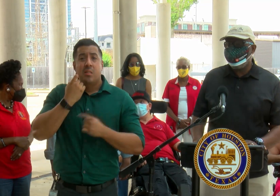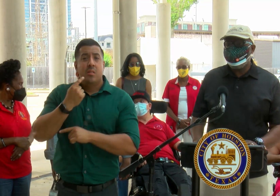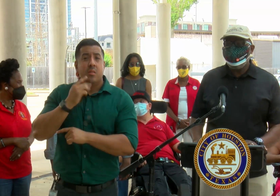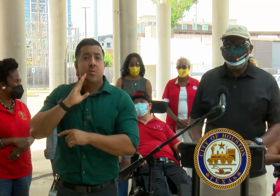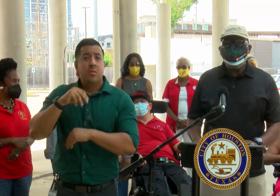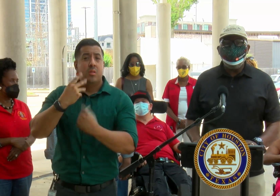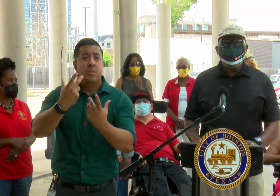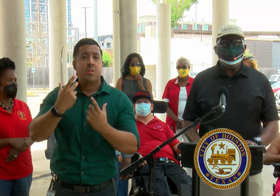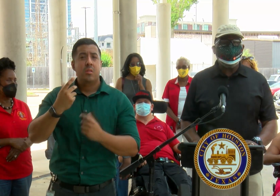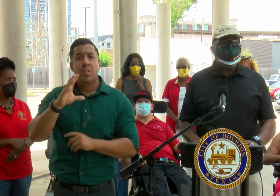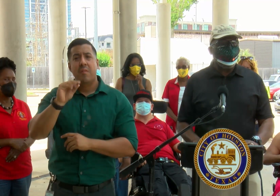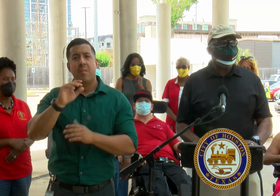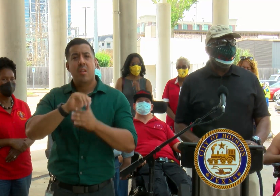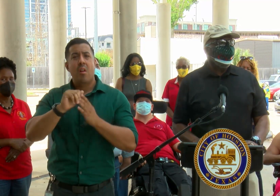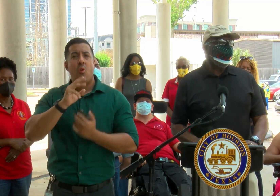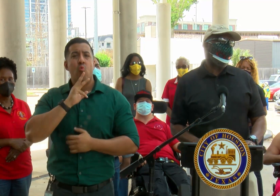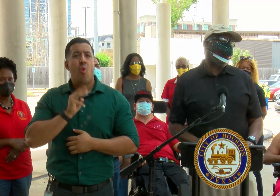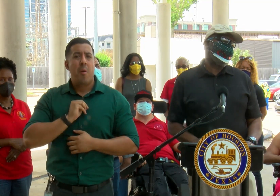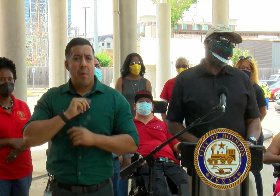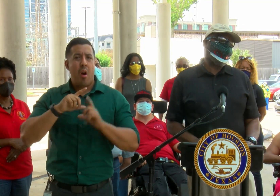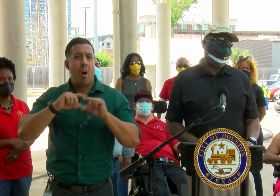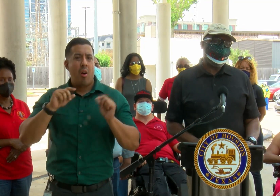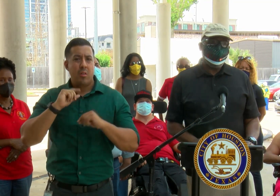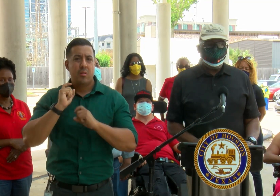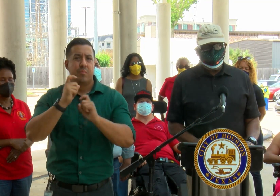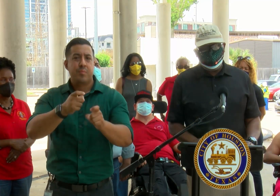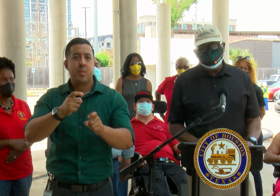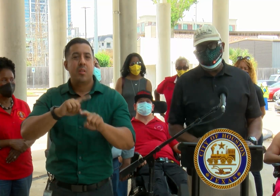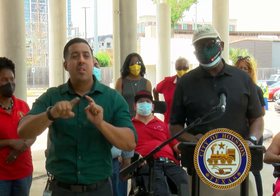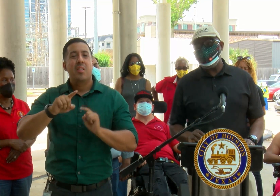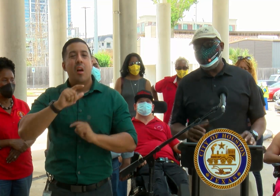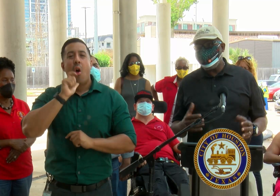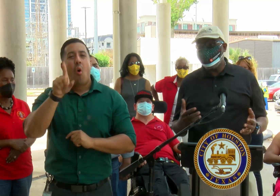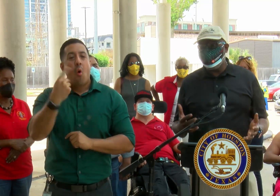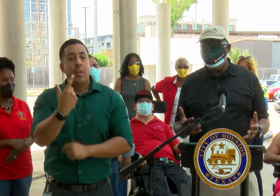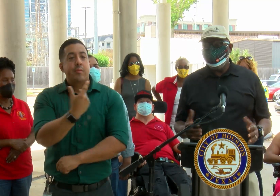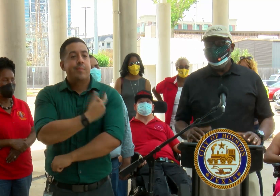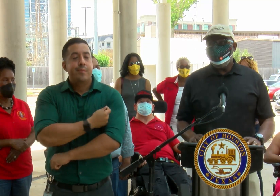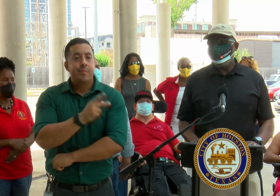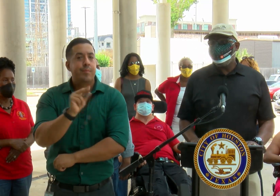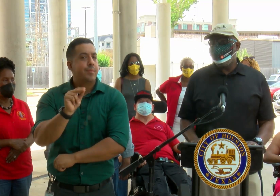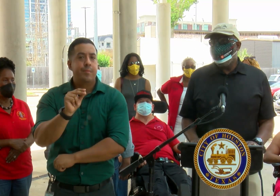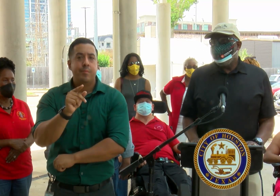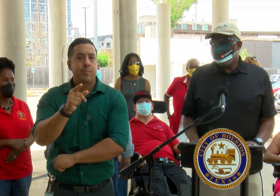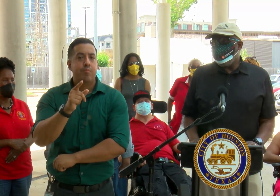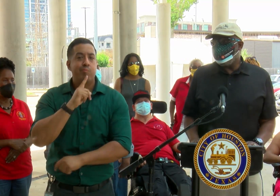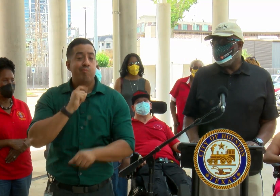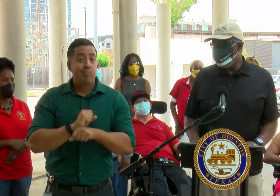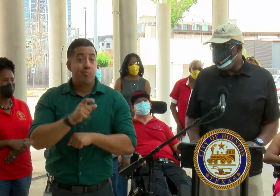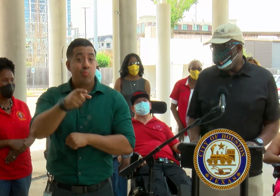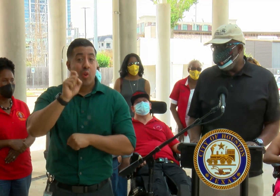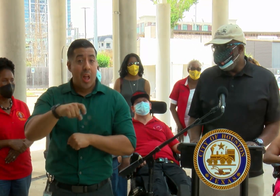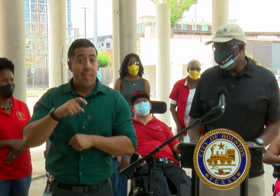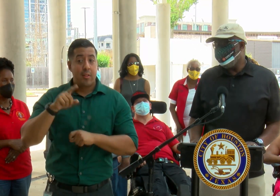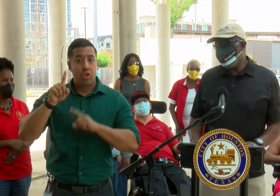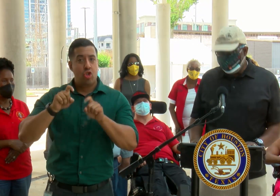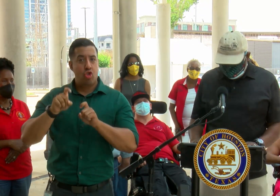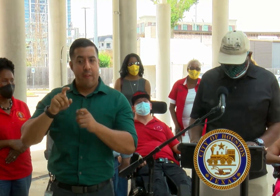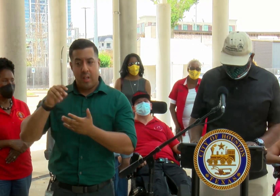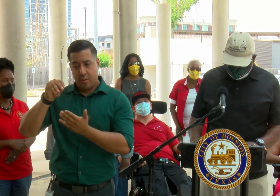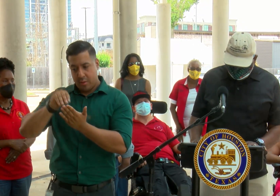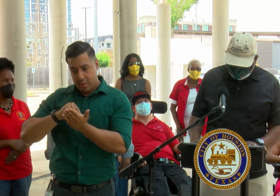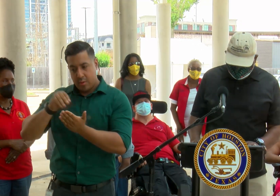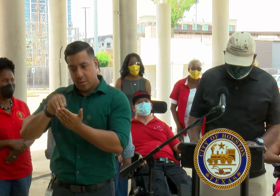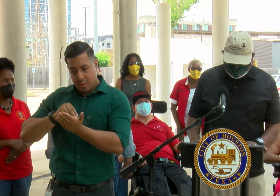They're $50 Walmart gift cards, but not just for taking the vaccine. You actually have to take a survey and then